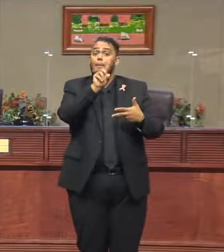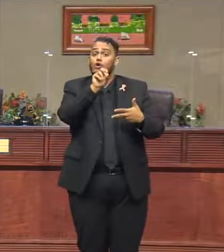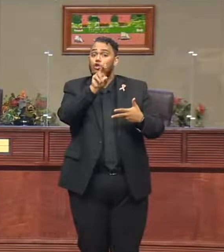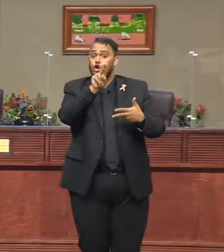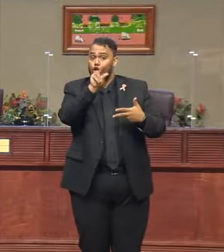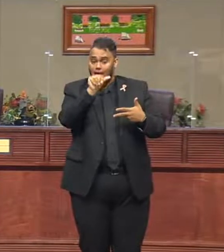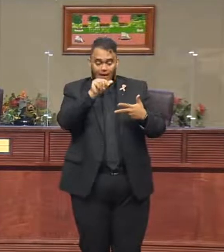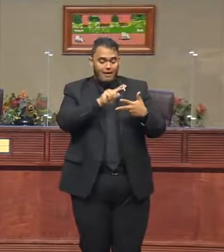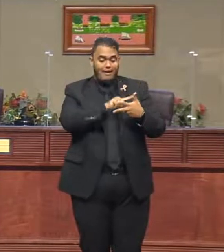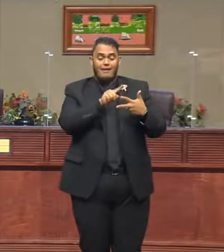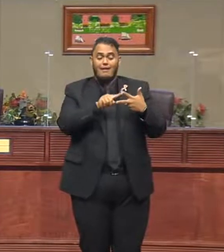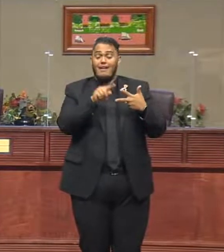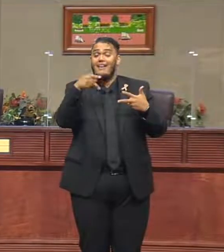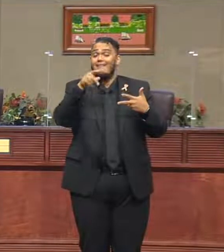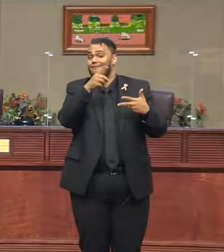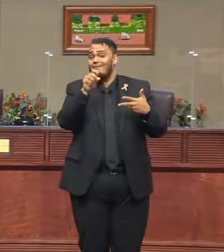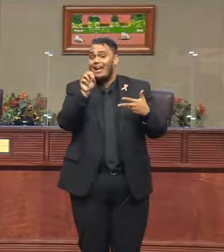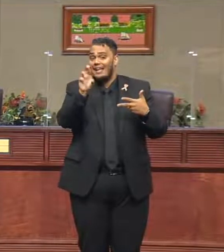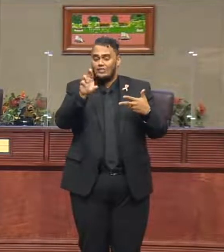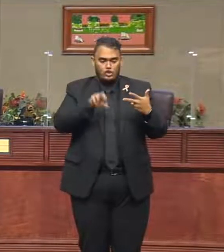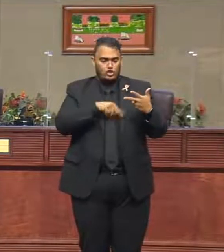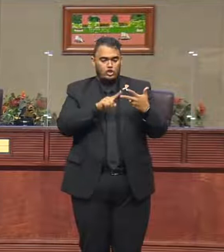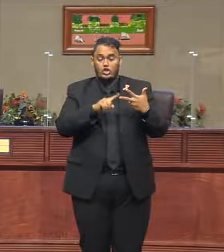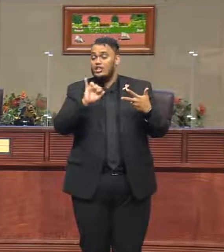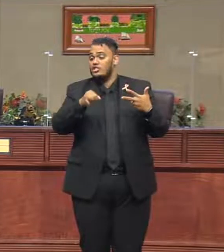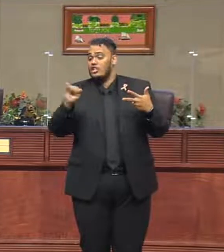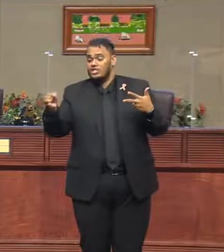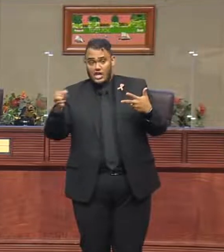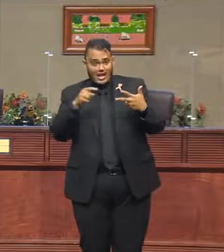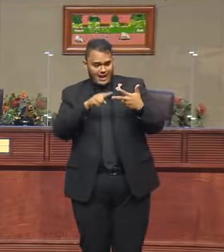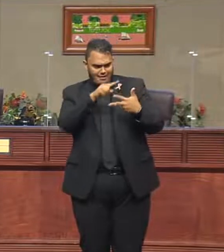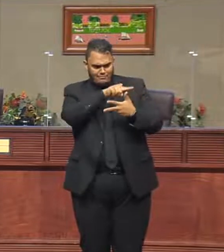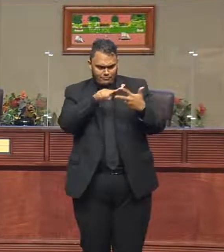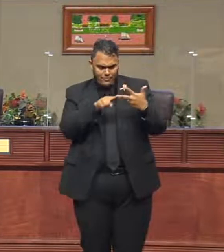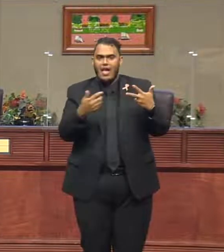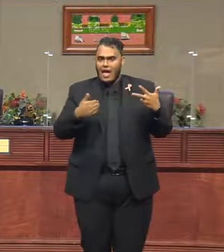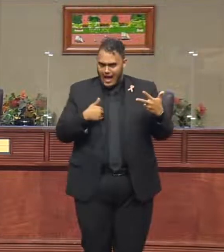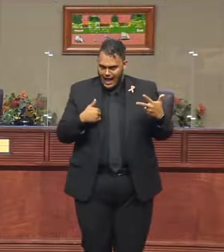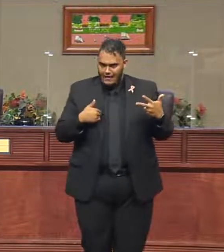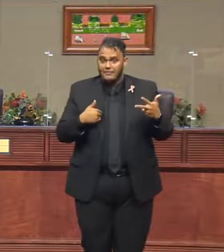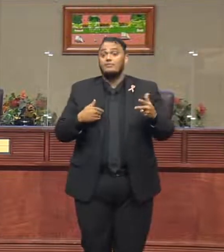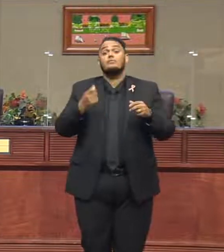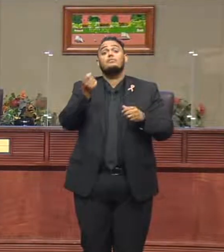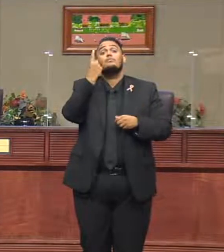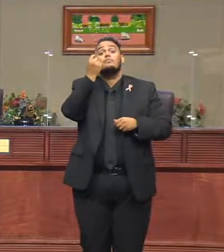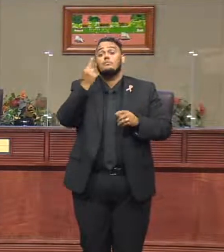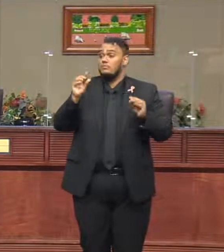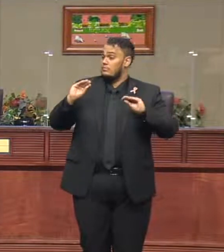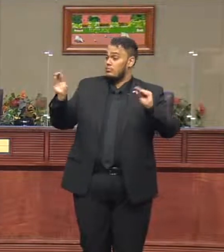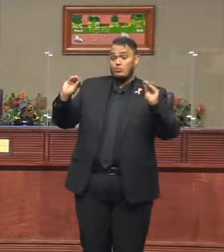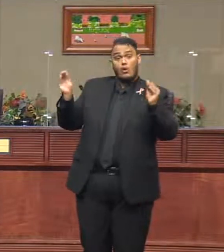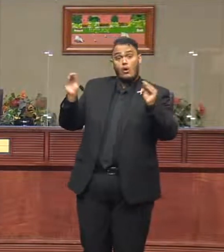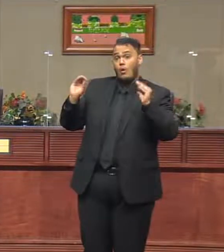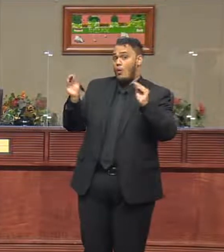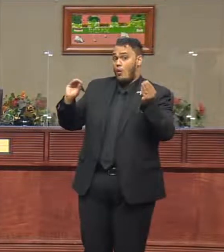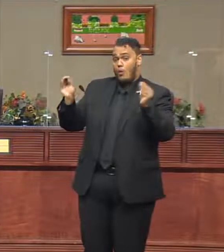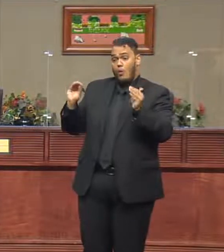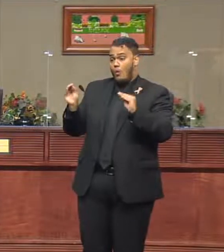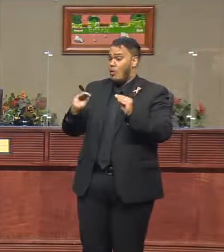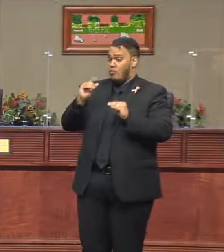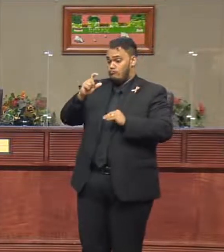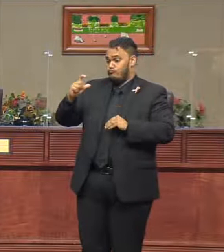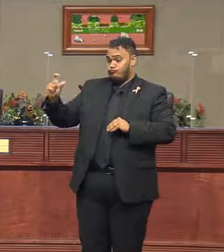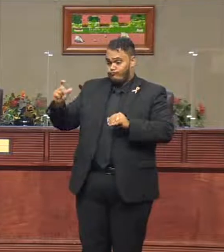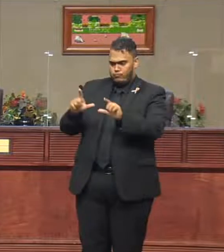and JJ. To add to that question, no vaccine has expired in our hands. And